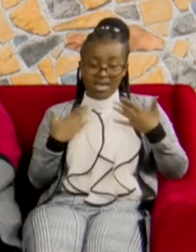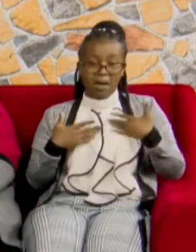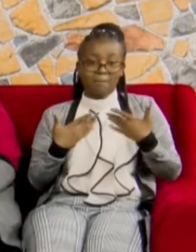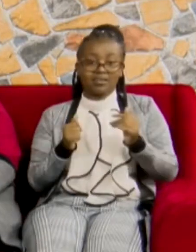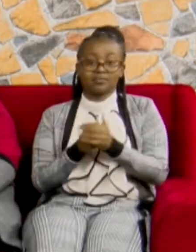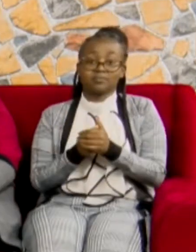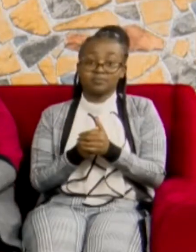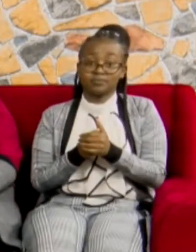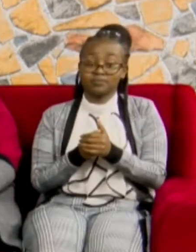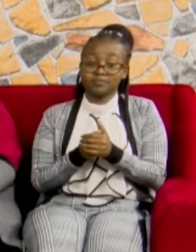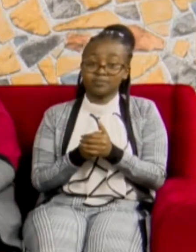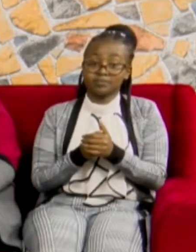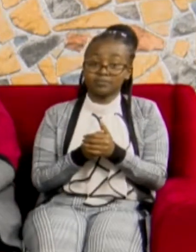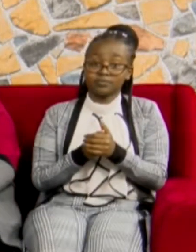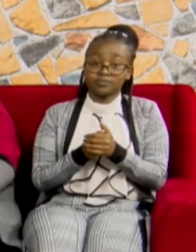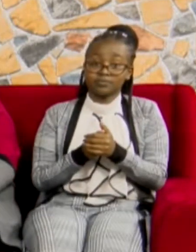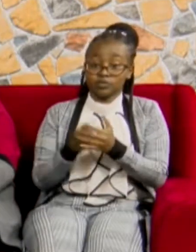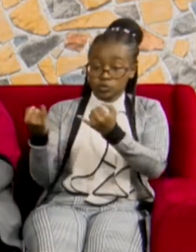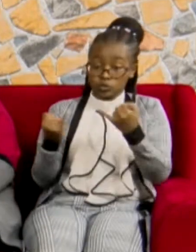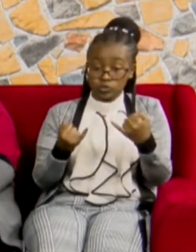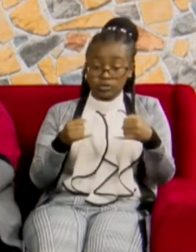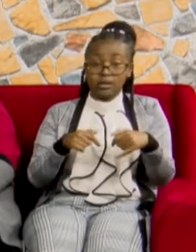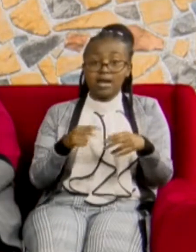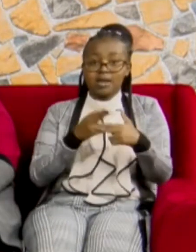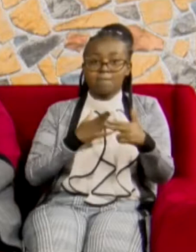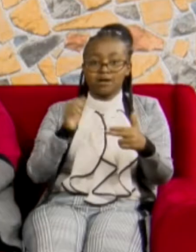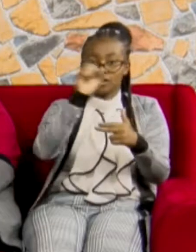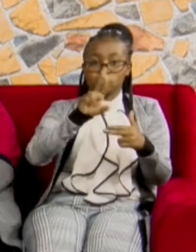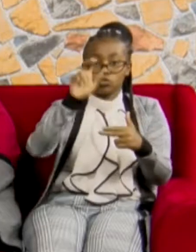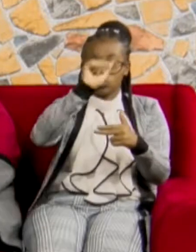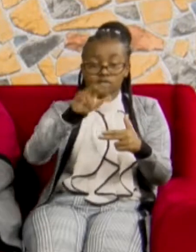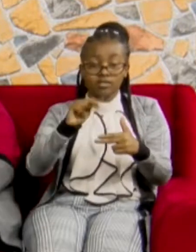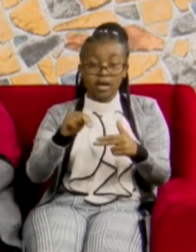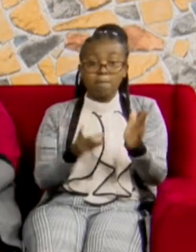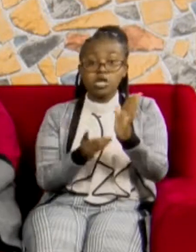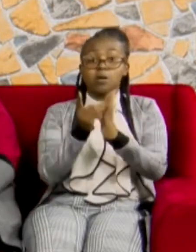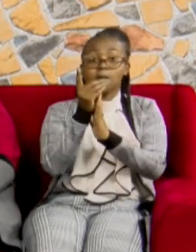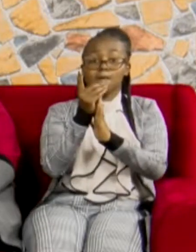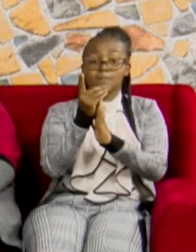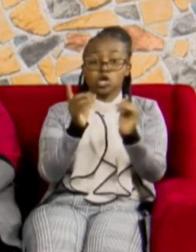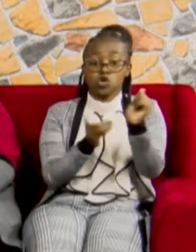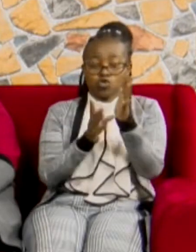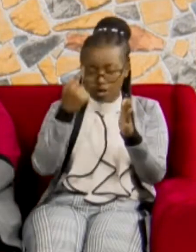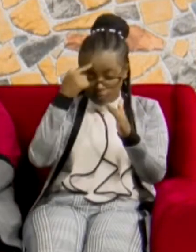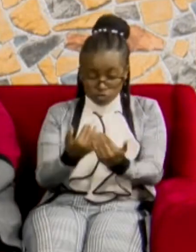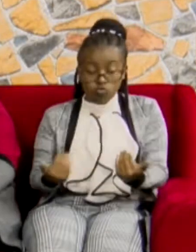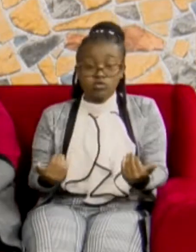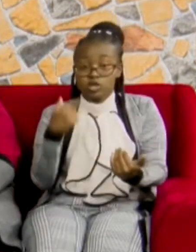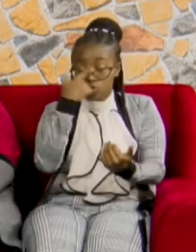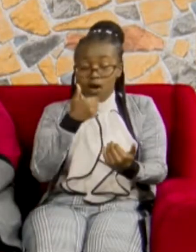that. So as you introduced me, my name is Susan Wamiti. I'm a developmental pediatrician,